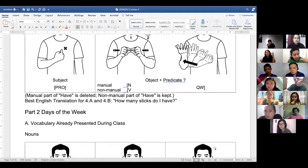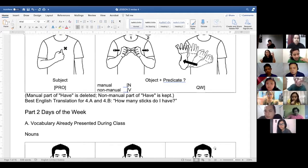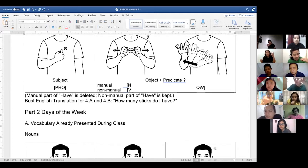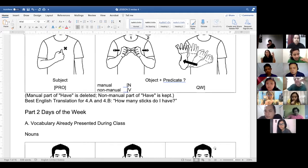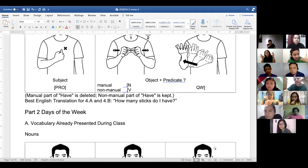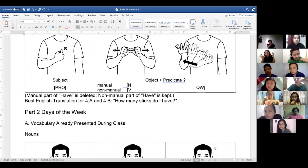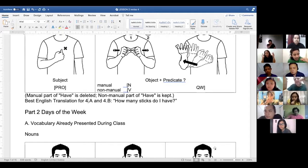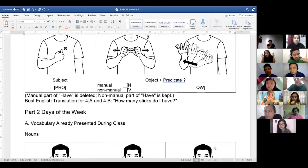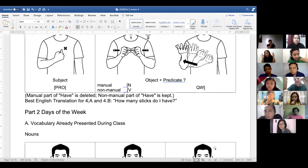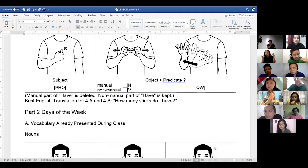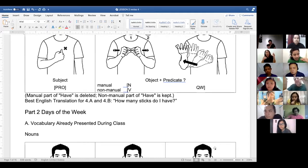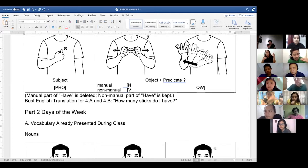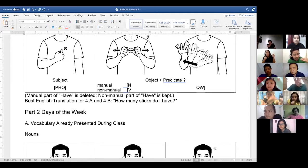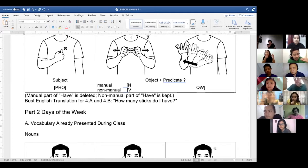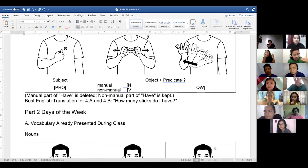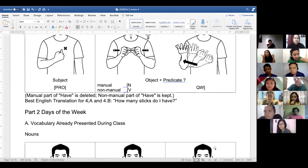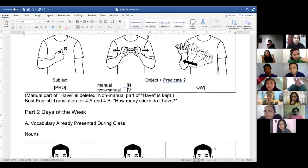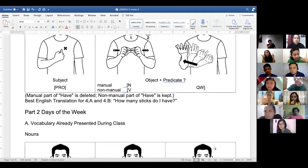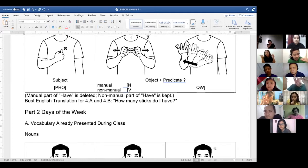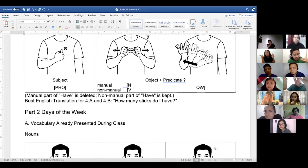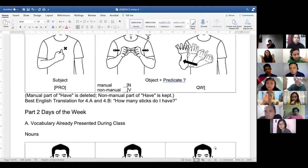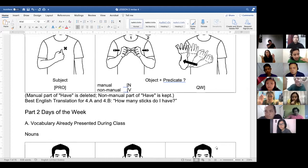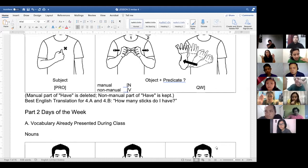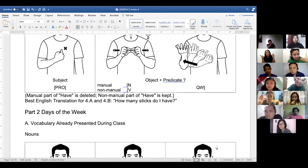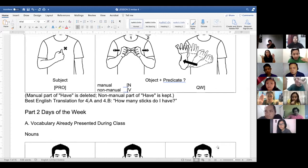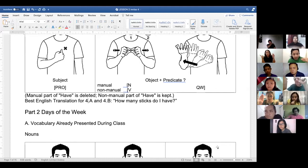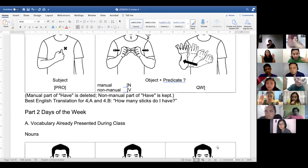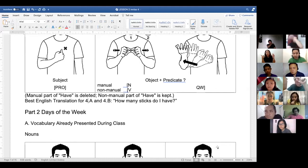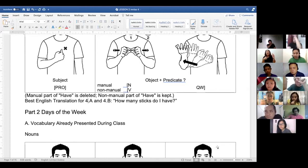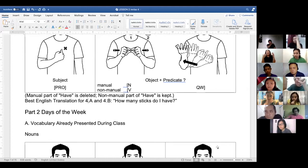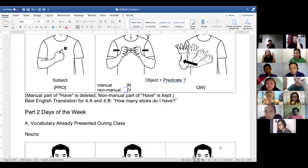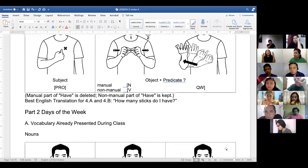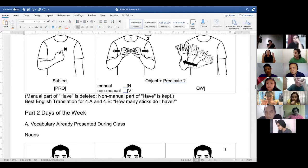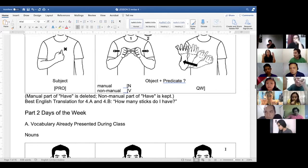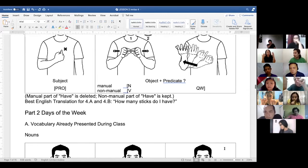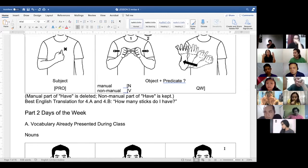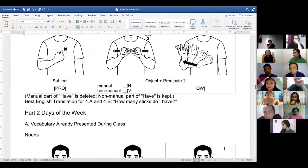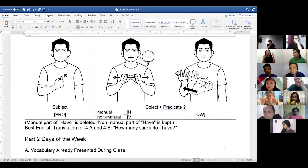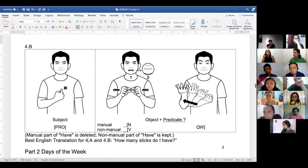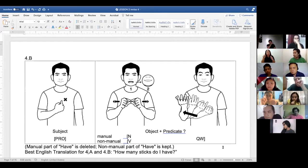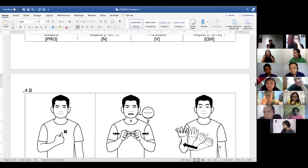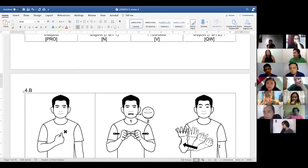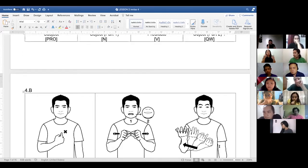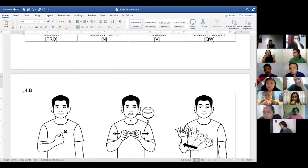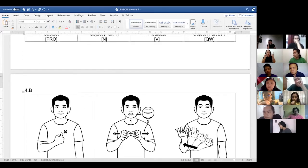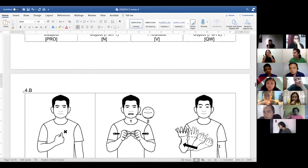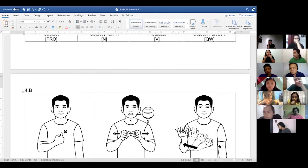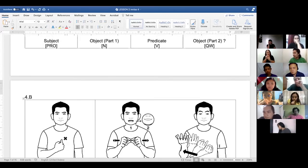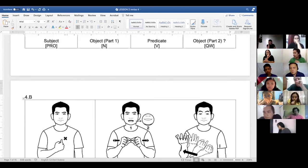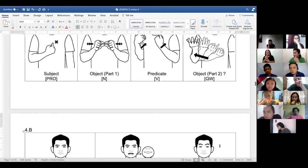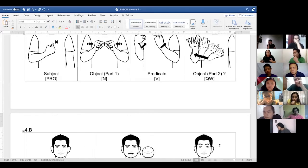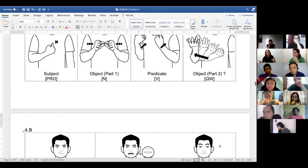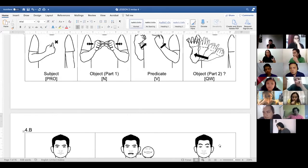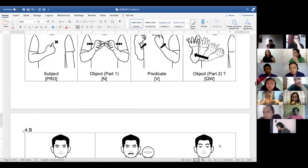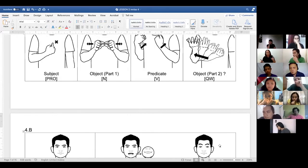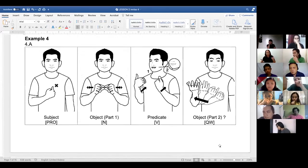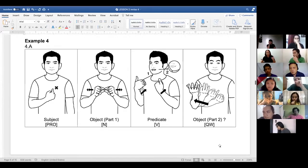other things. And if so, then you need to change everything else. One moment,